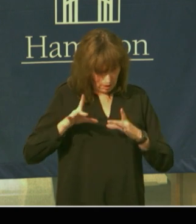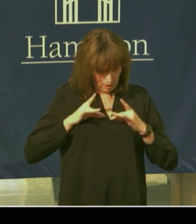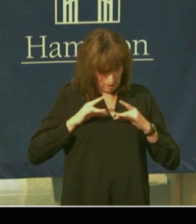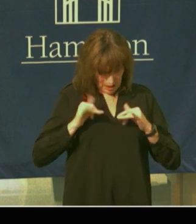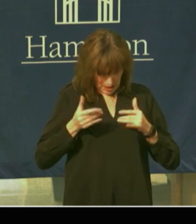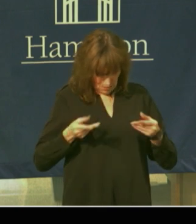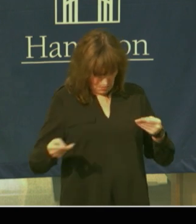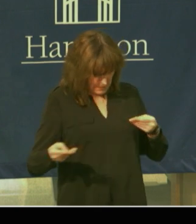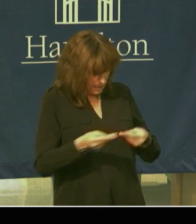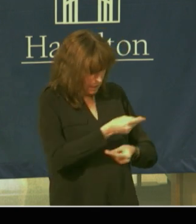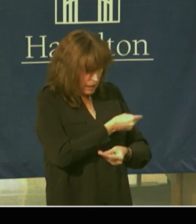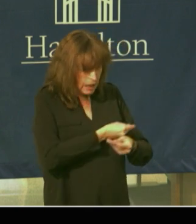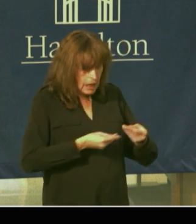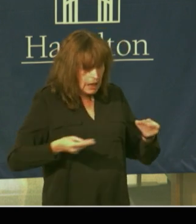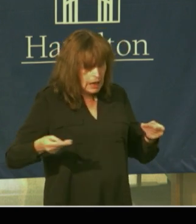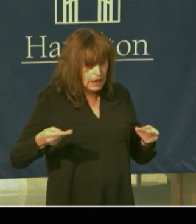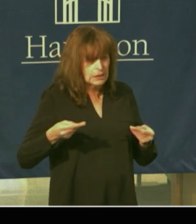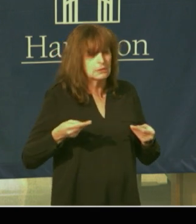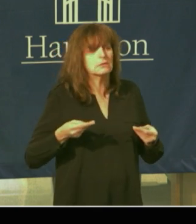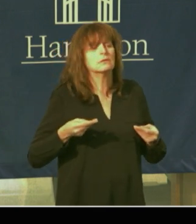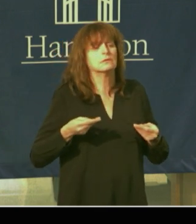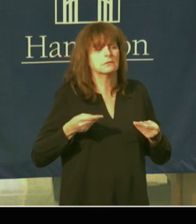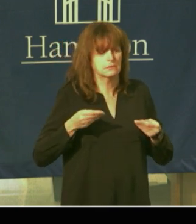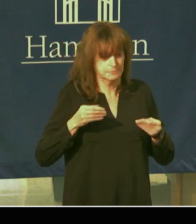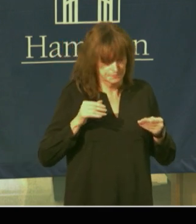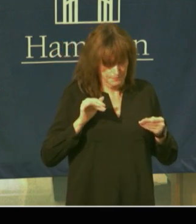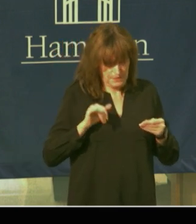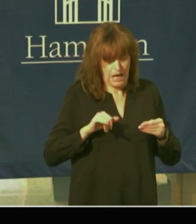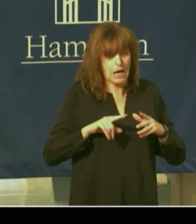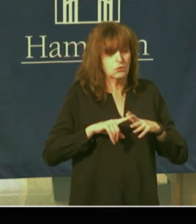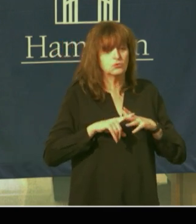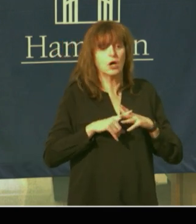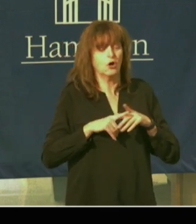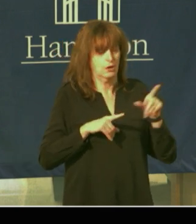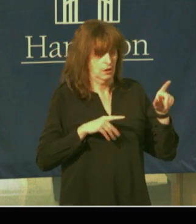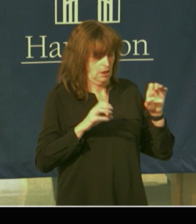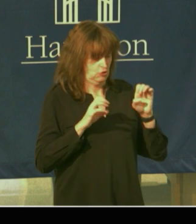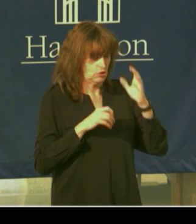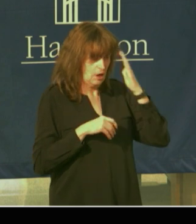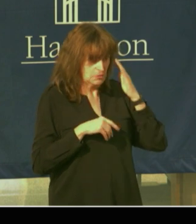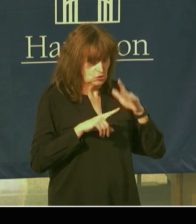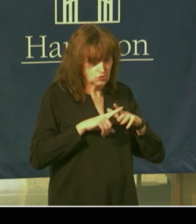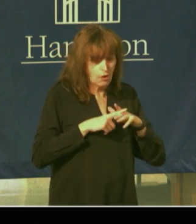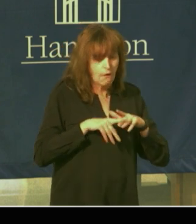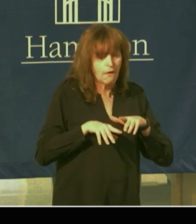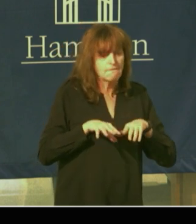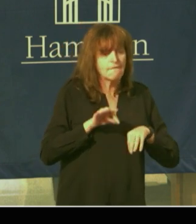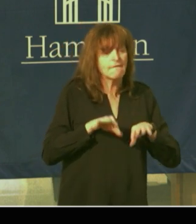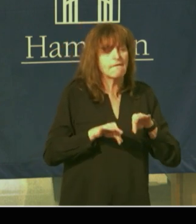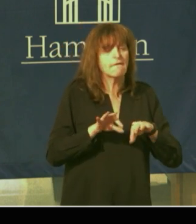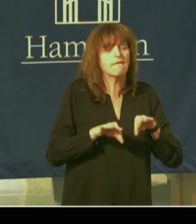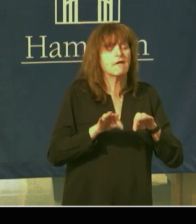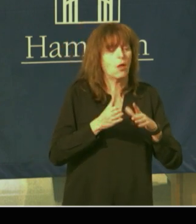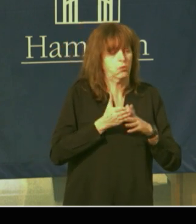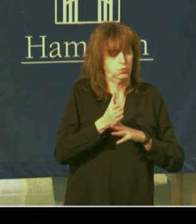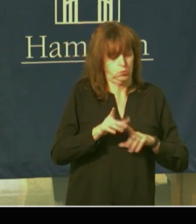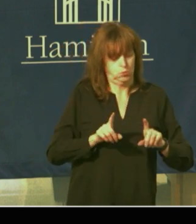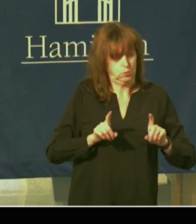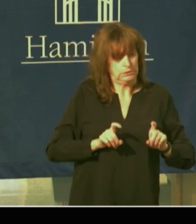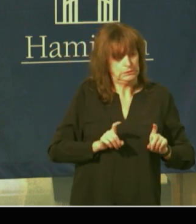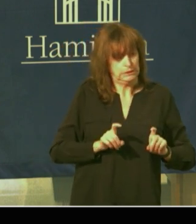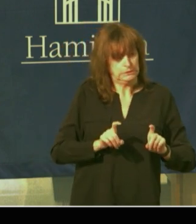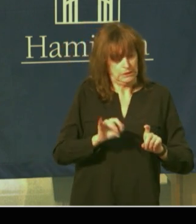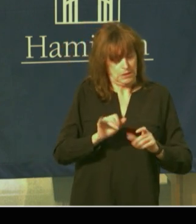beginning, it was the emergency departments in the city that were doing the testing. As we learned more about the viruses and as our colleagues in the